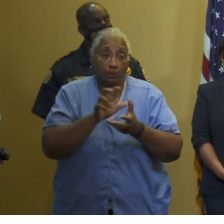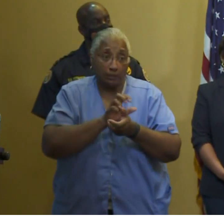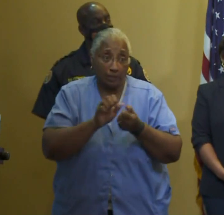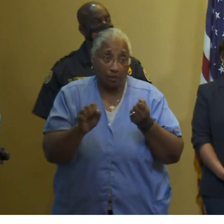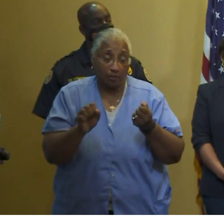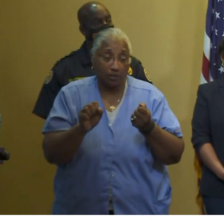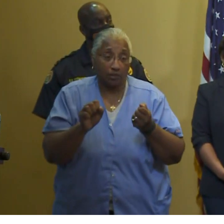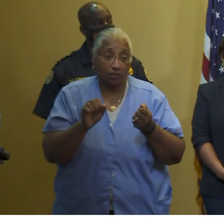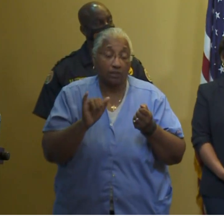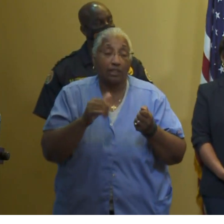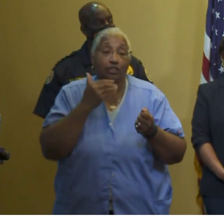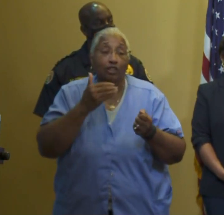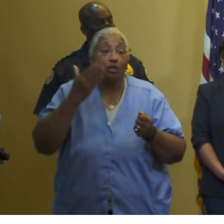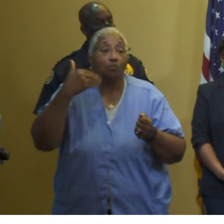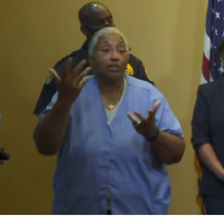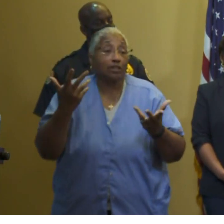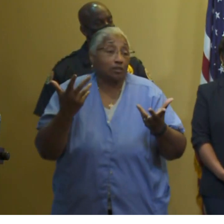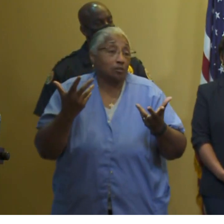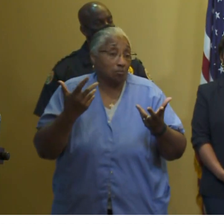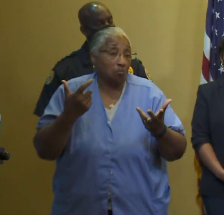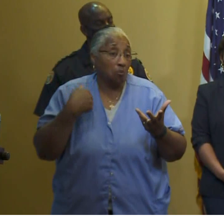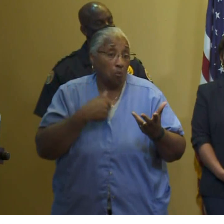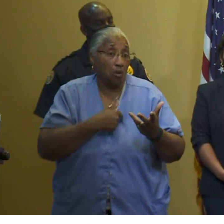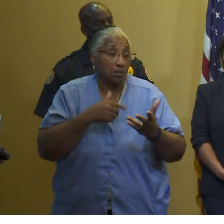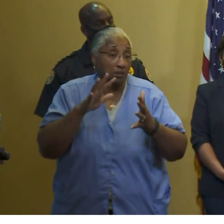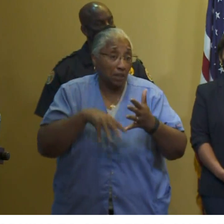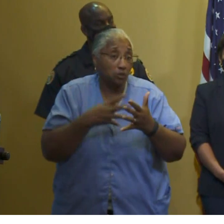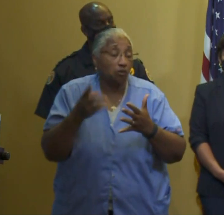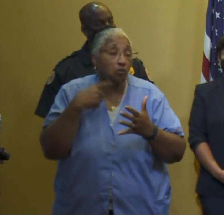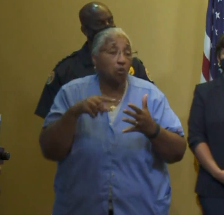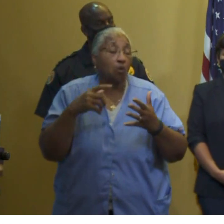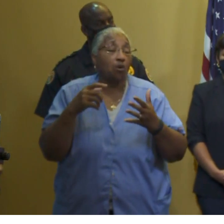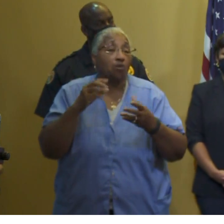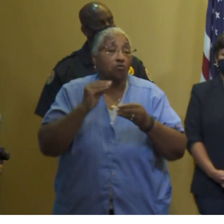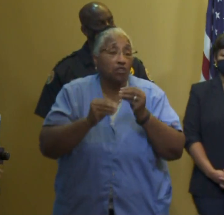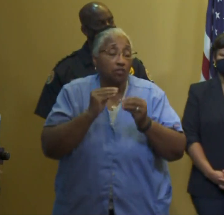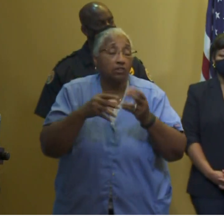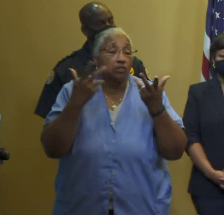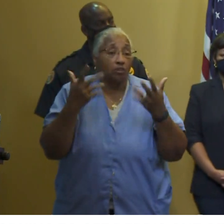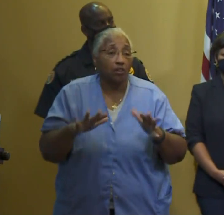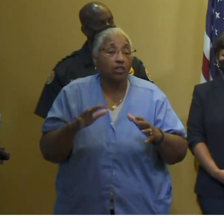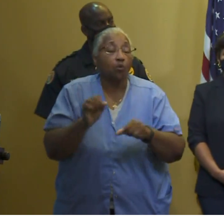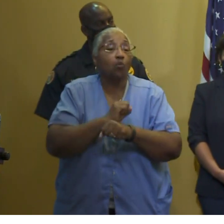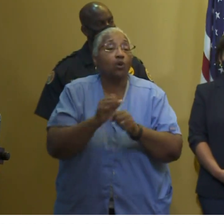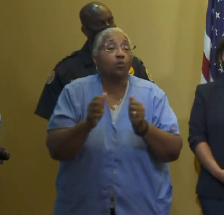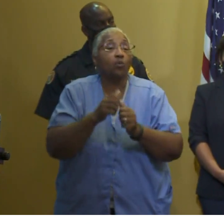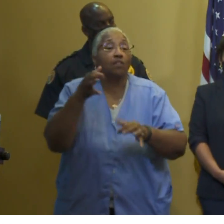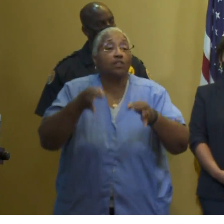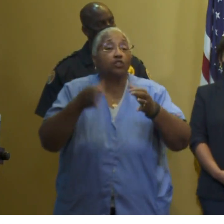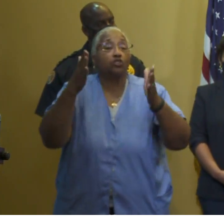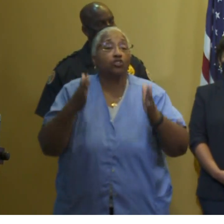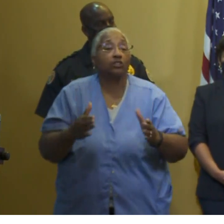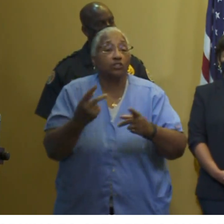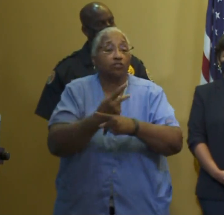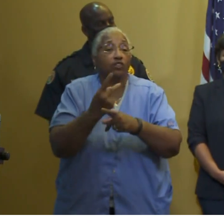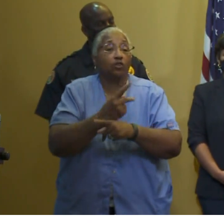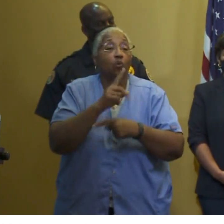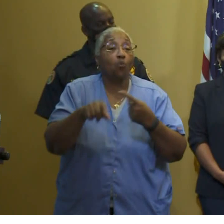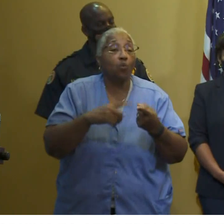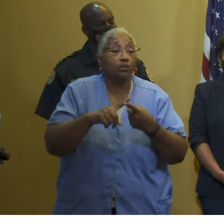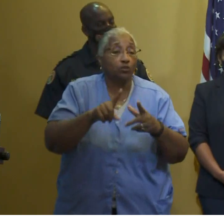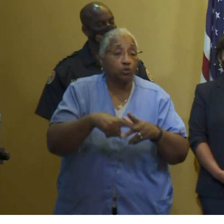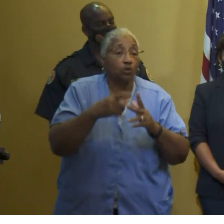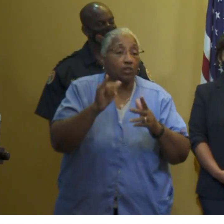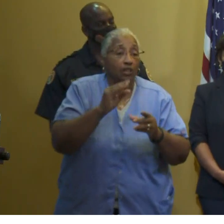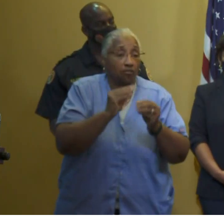That's good because we're scheduled to do a full renovation of it. We're working with the judges there to figure out when to get that back online and what the